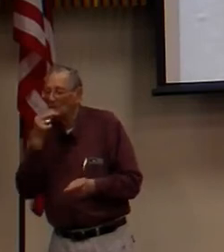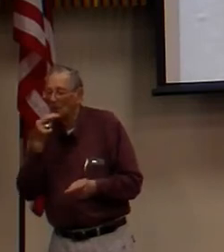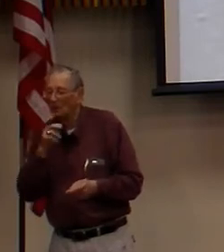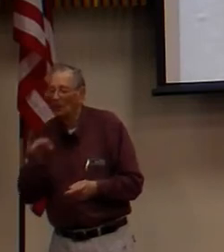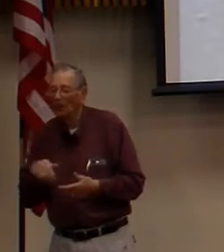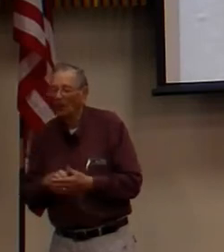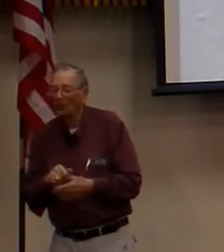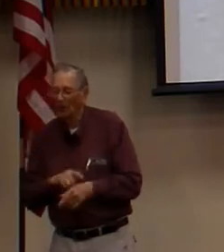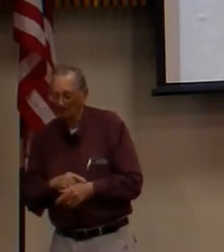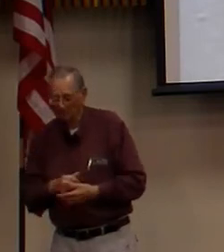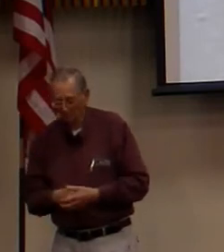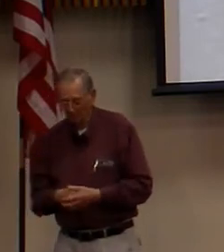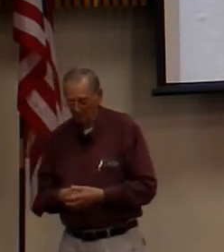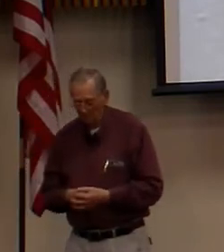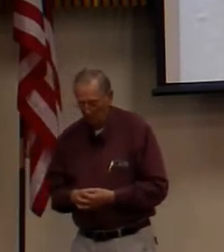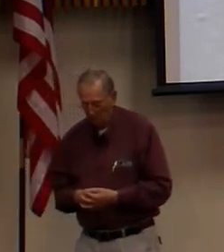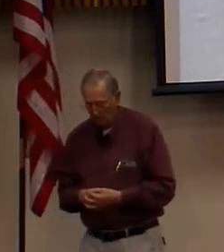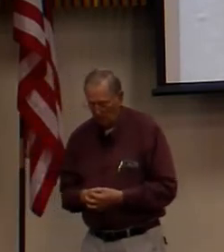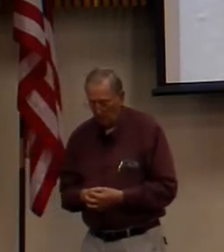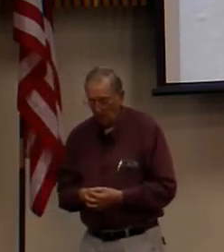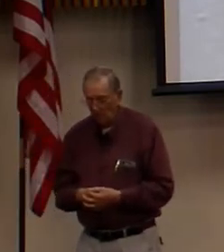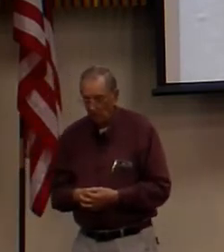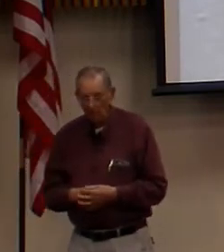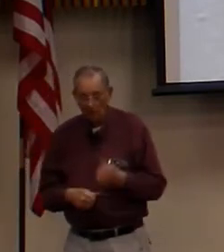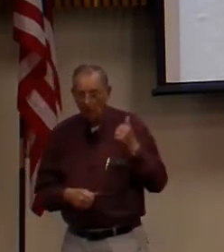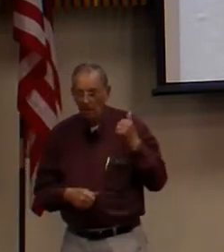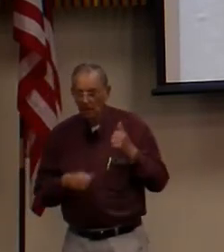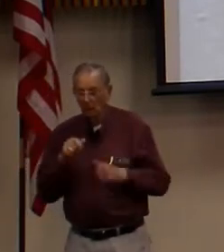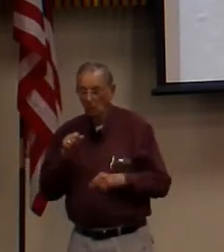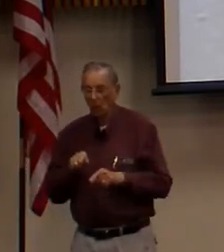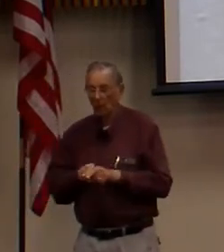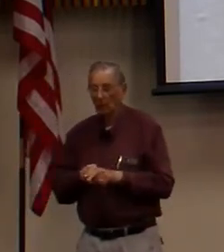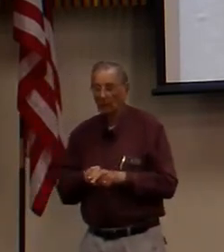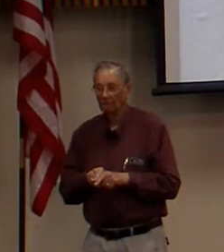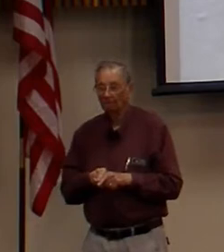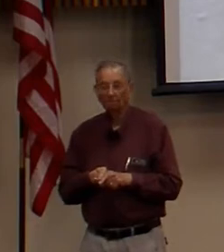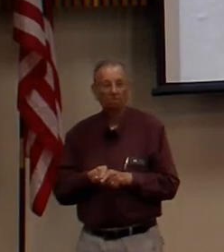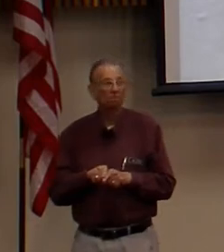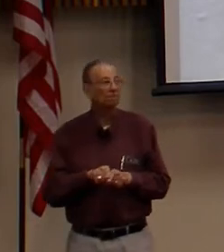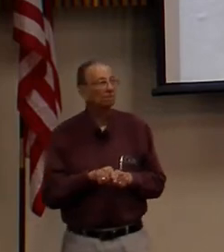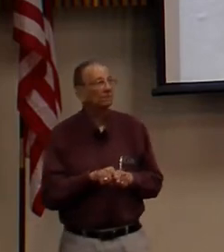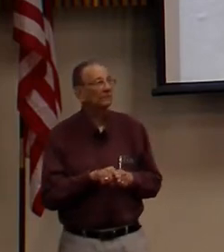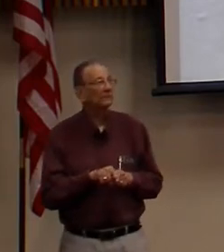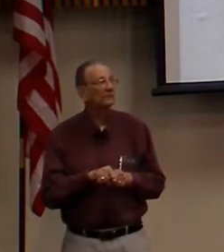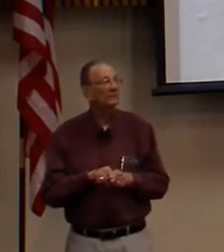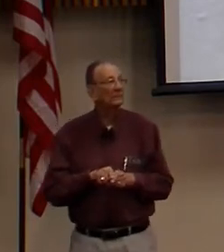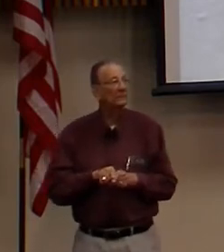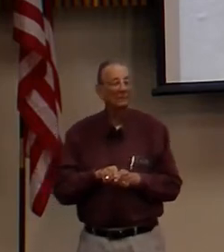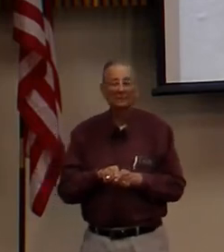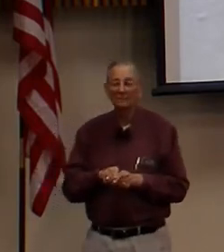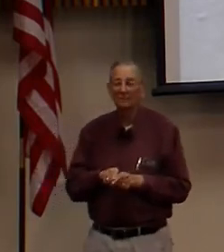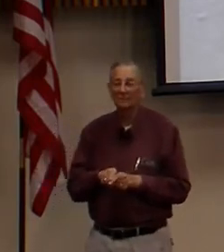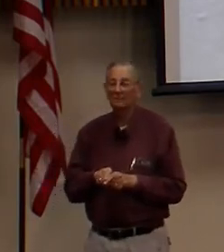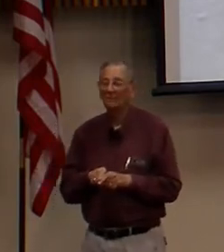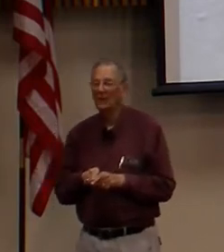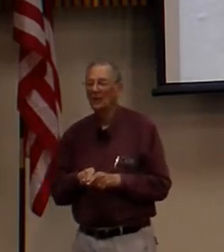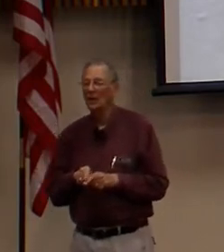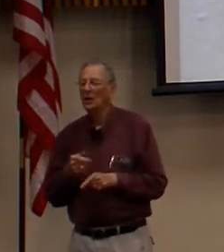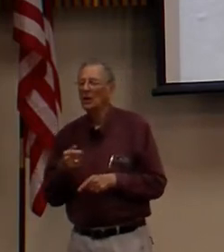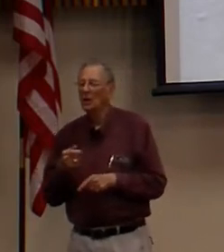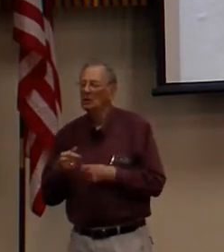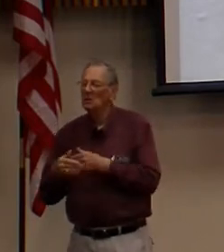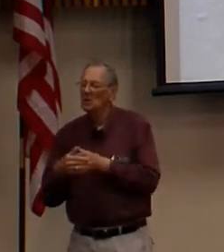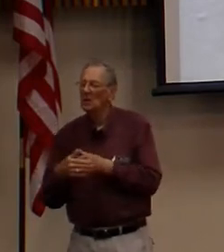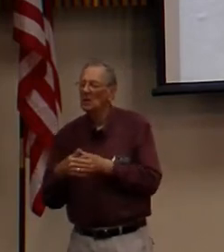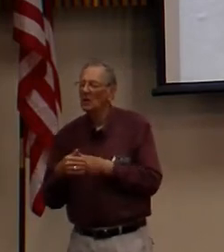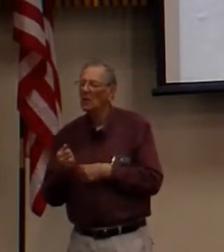whole time. This brother here, this was an interesting, this was around Duverger. There's a few miles